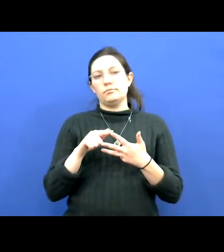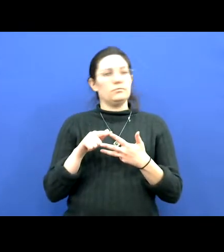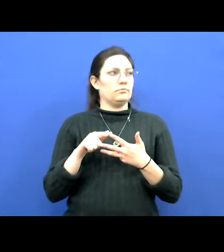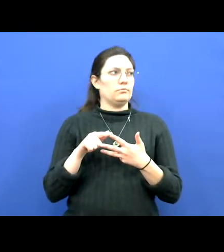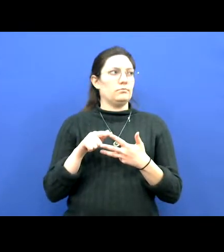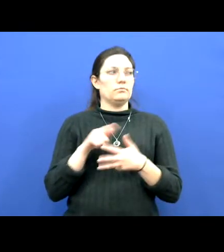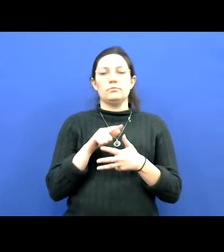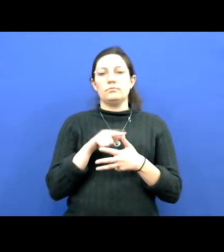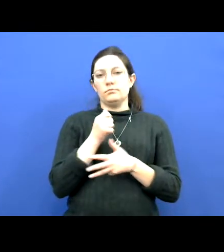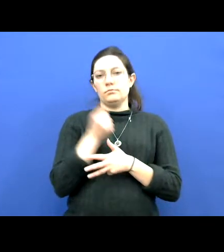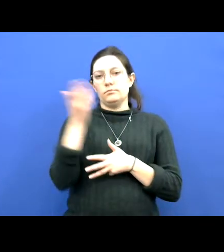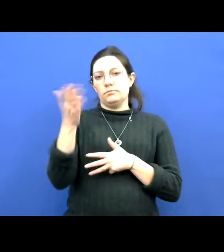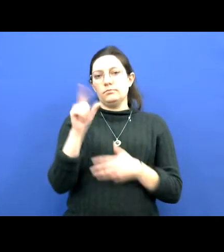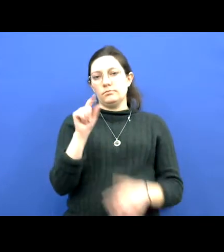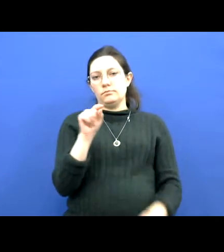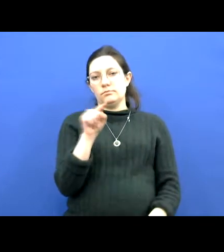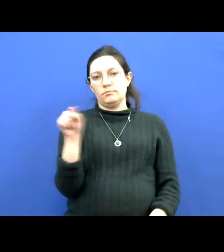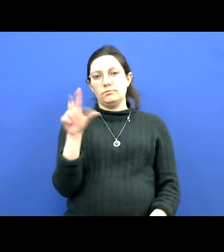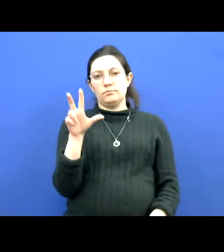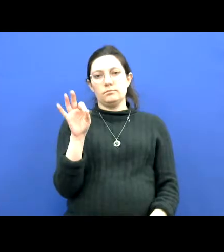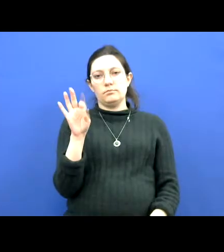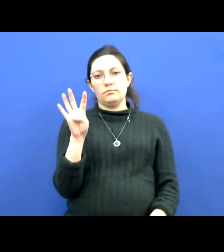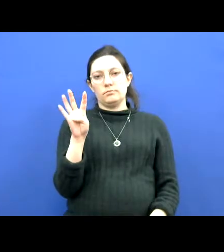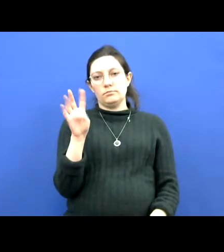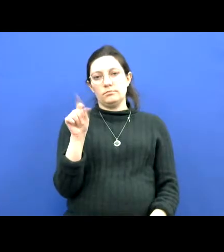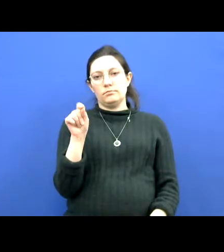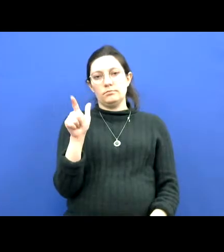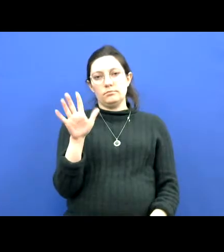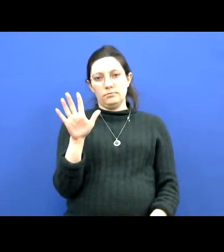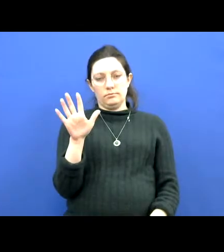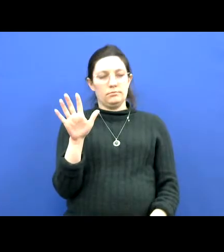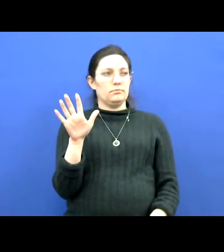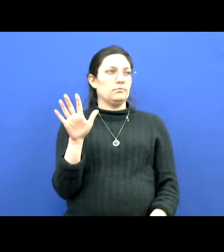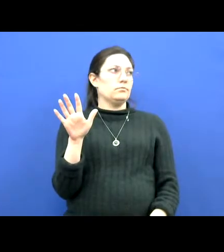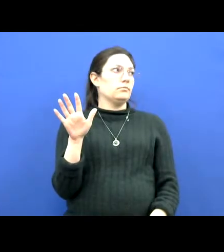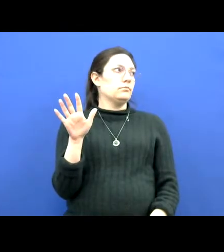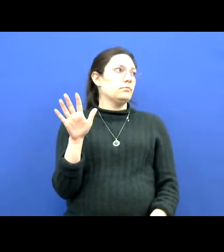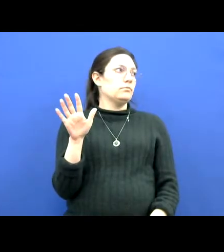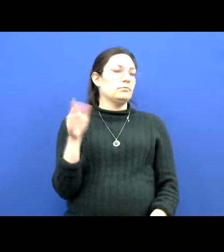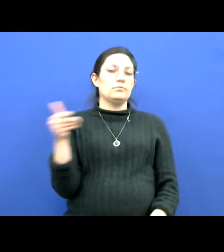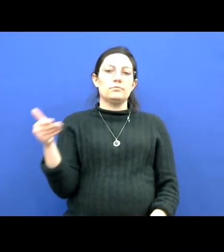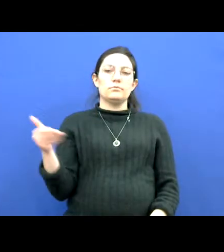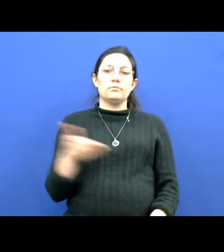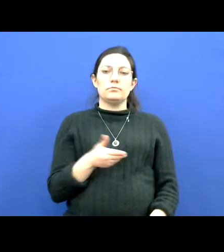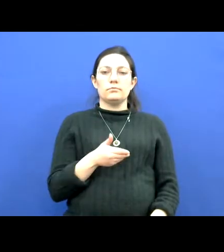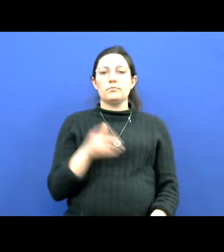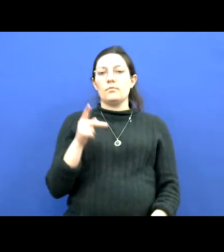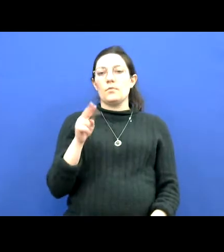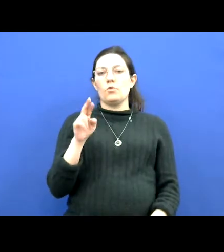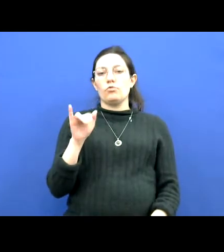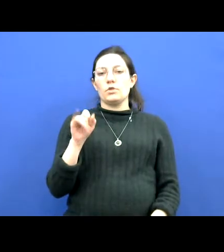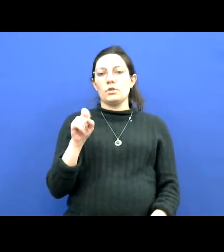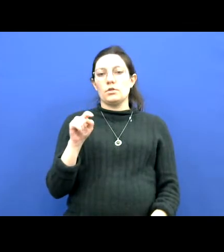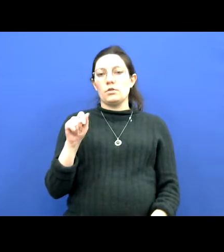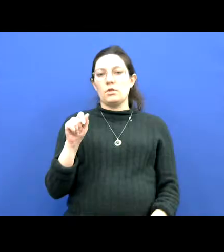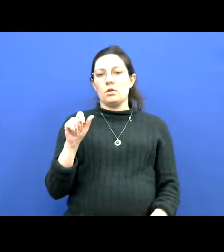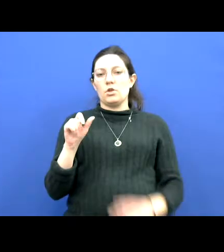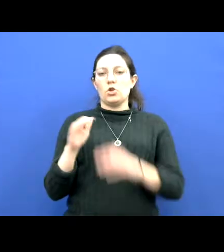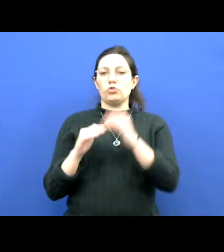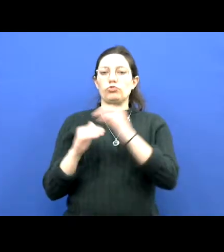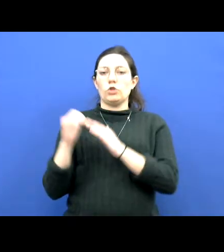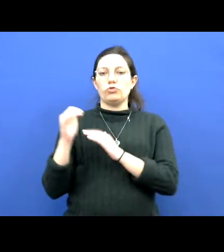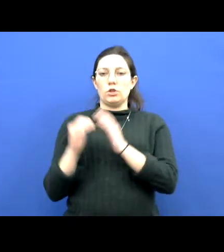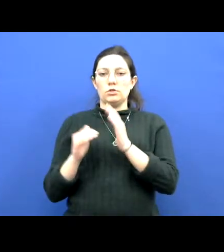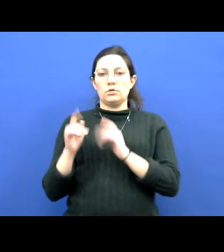I have resolution number 20-394, 2025, to hire Krista Construction as construction manager for